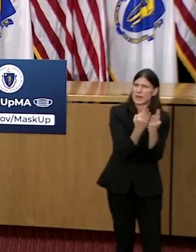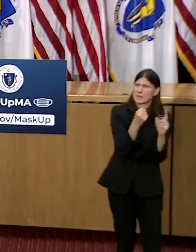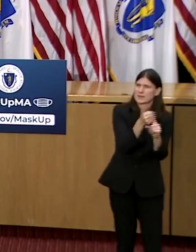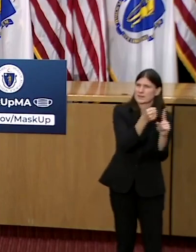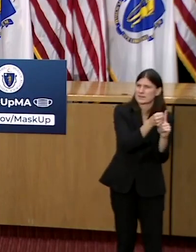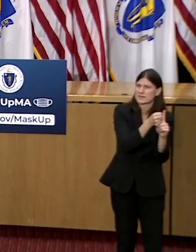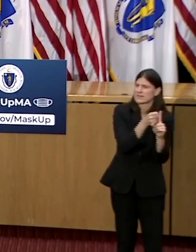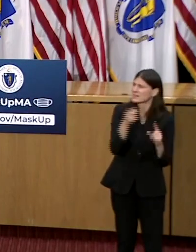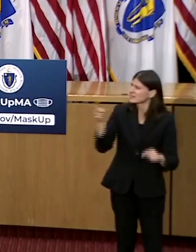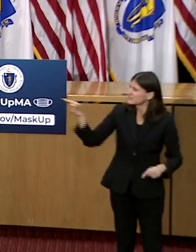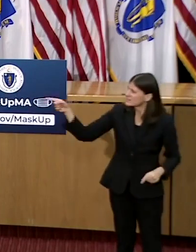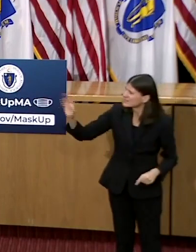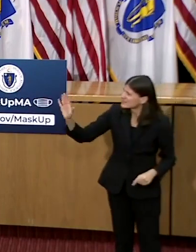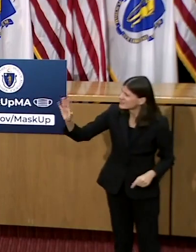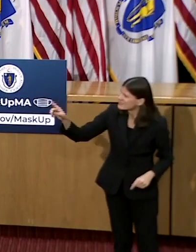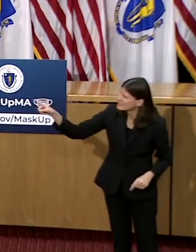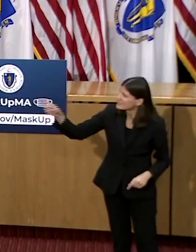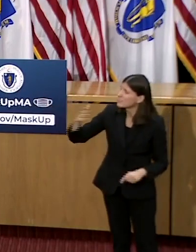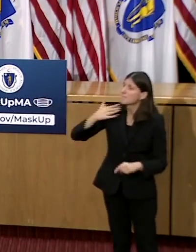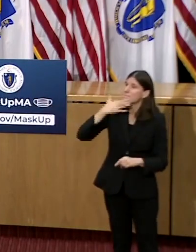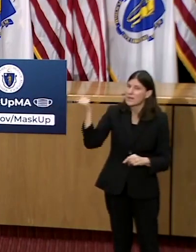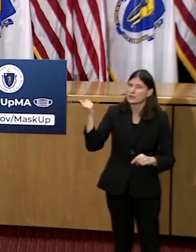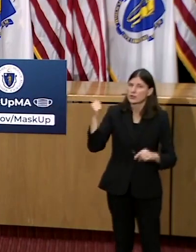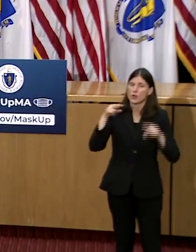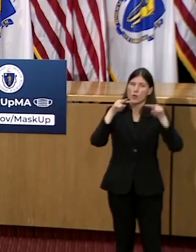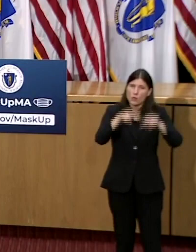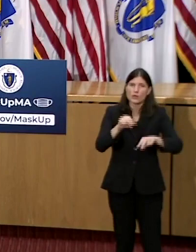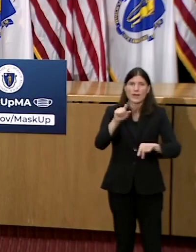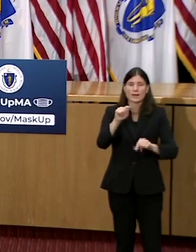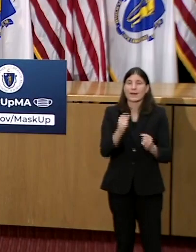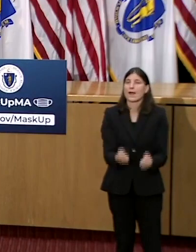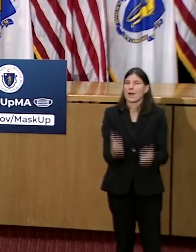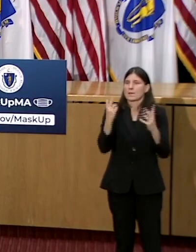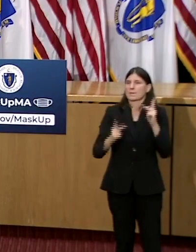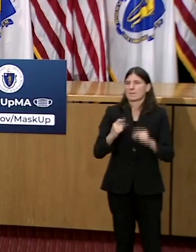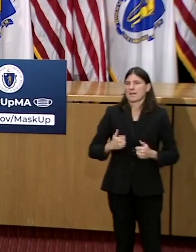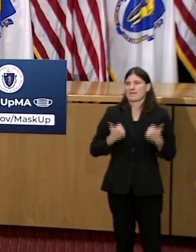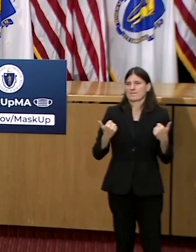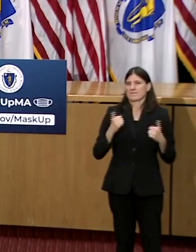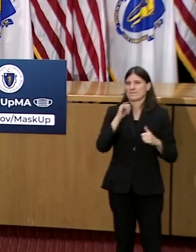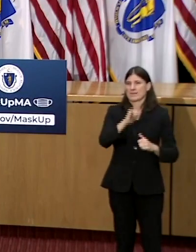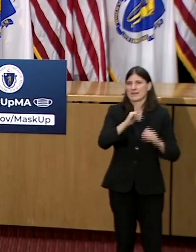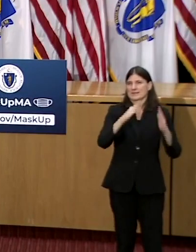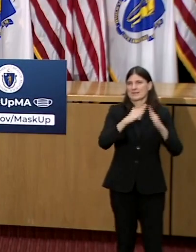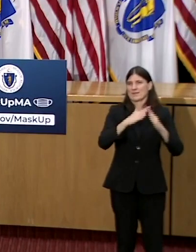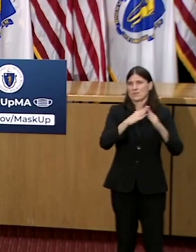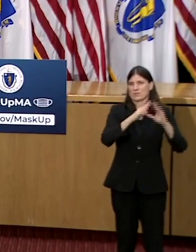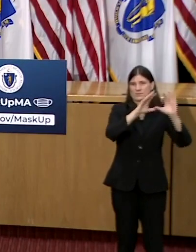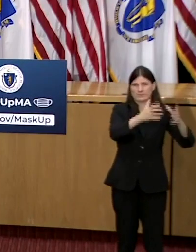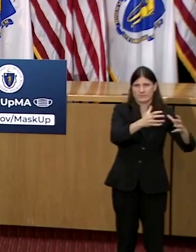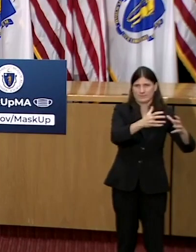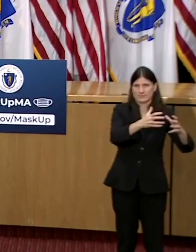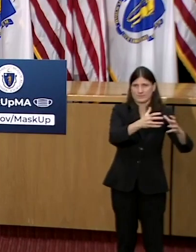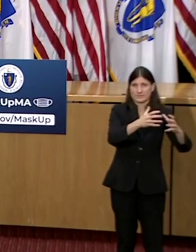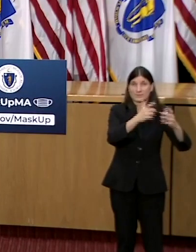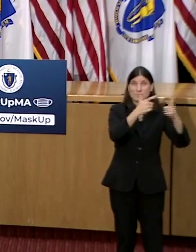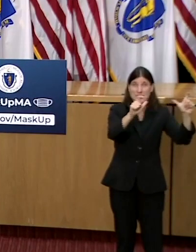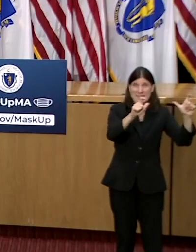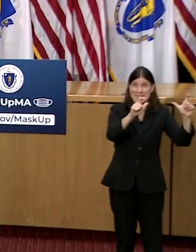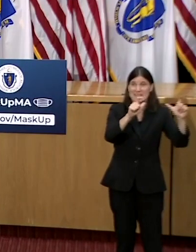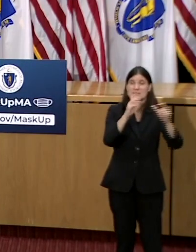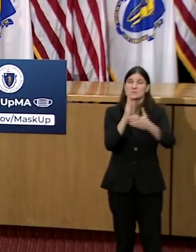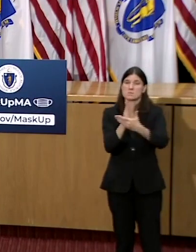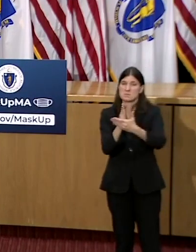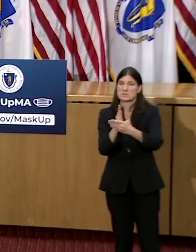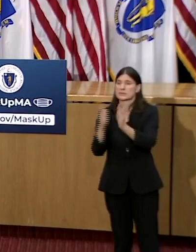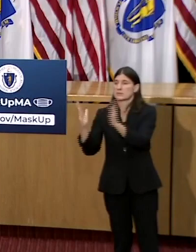I guess I happen to think this is a more nuanced and more accurate way to test how communities